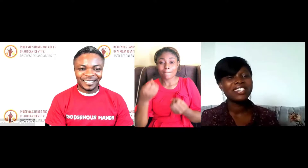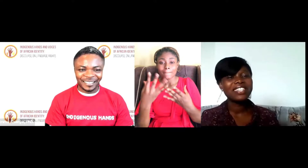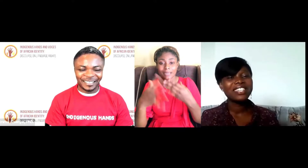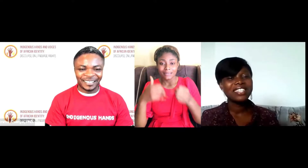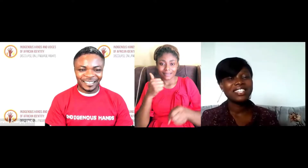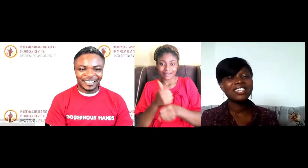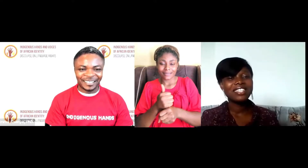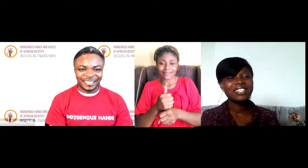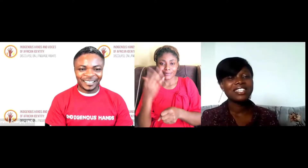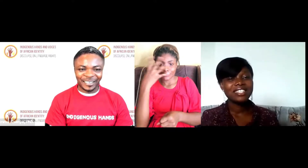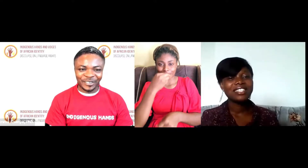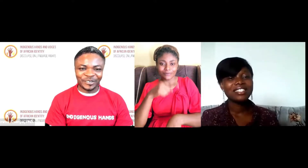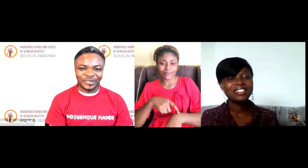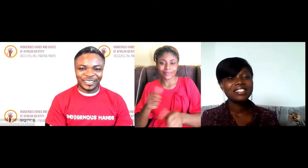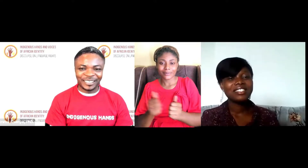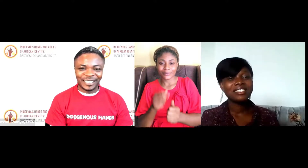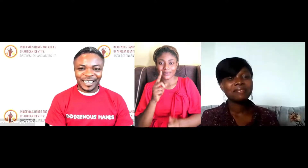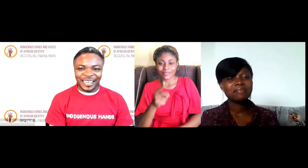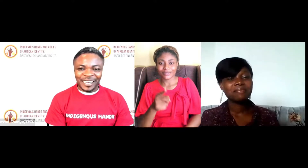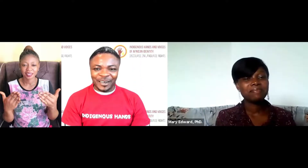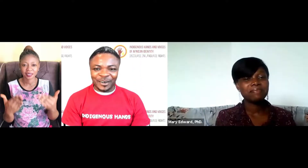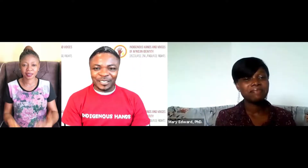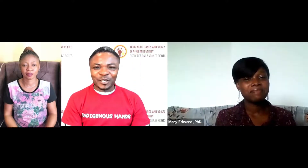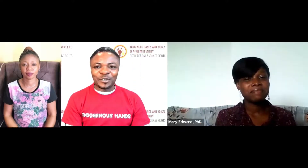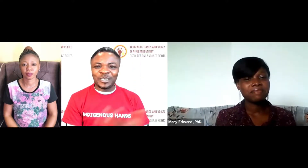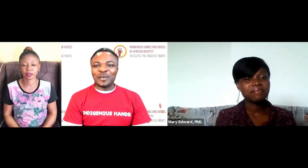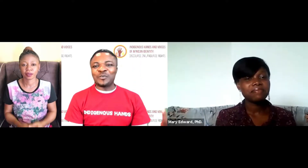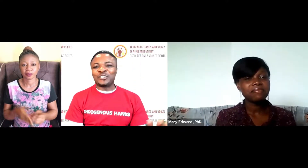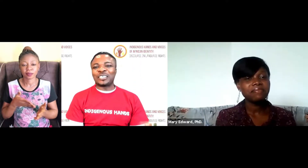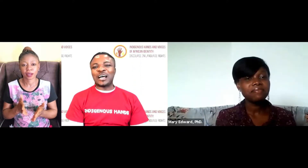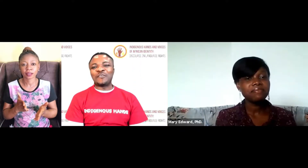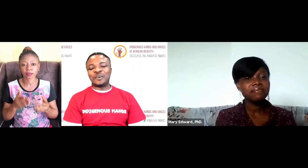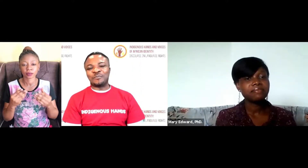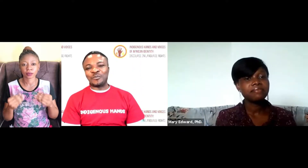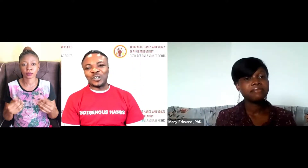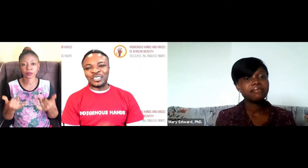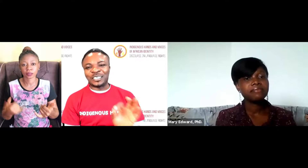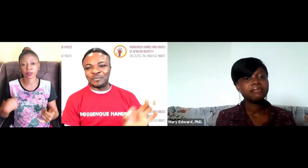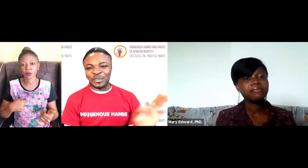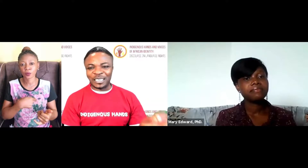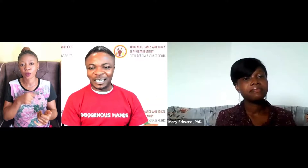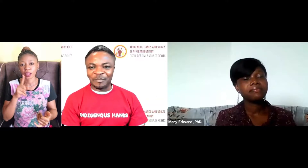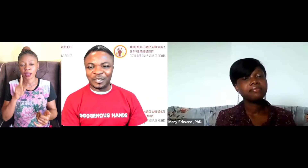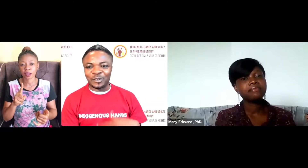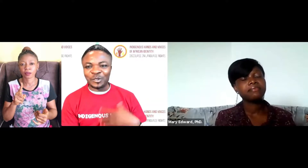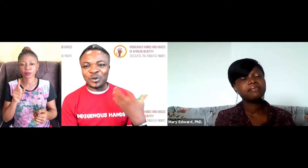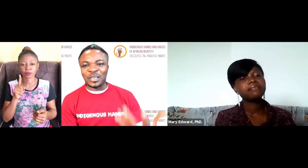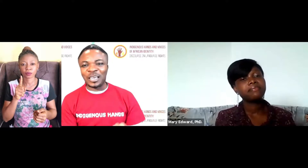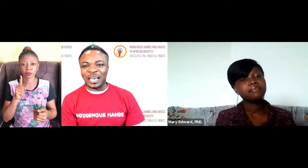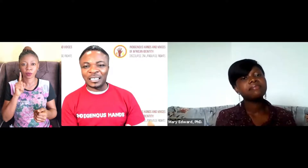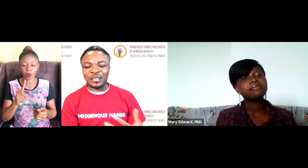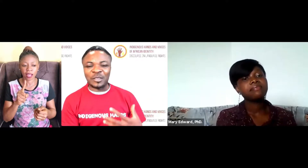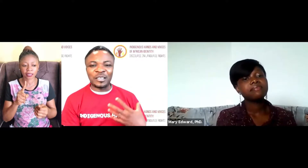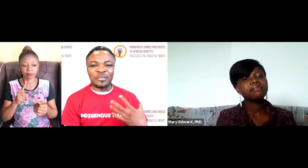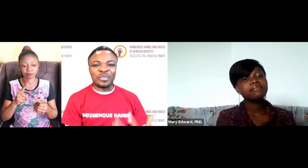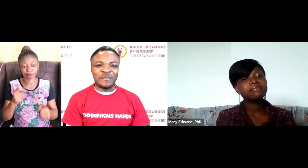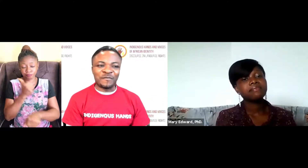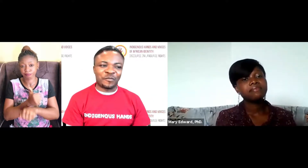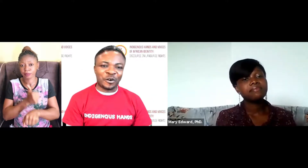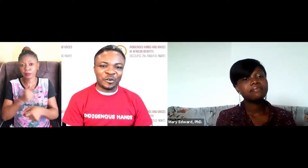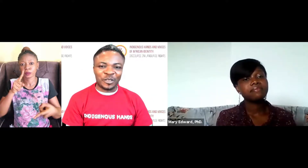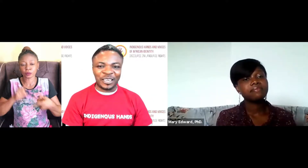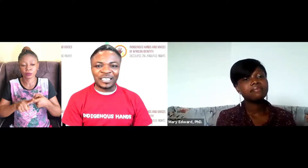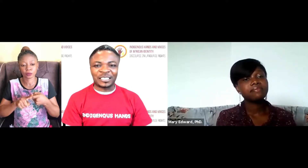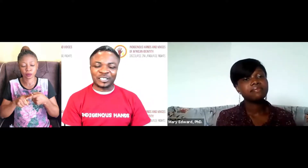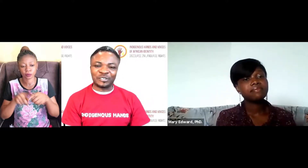time. Thank you. All right, so today we just have one simple assignment to look at the